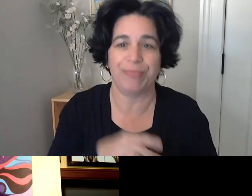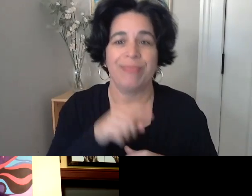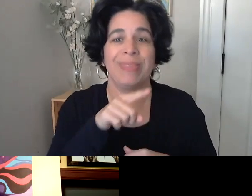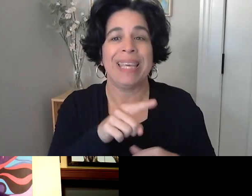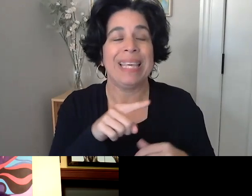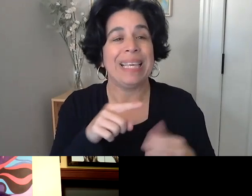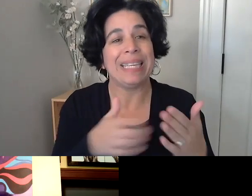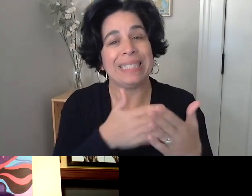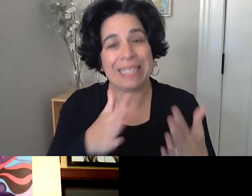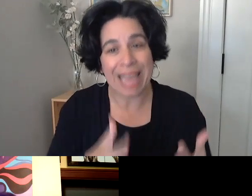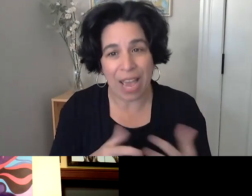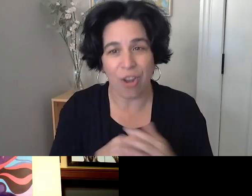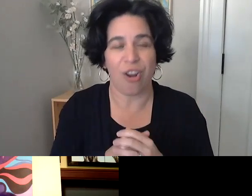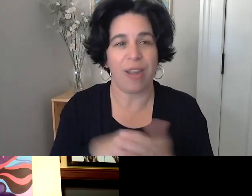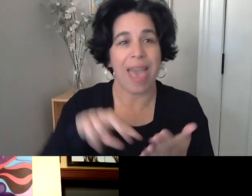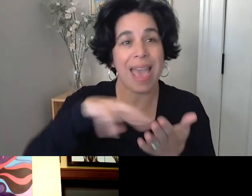worldwide.